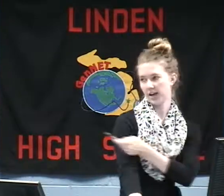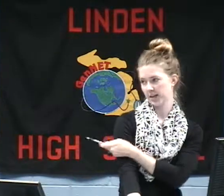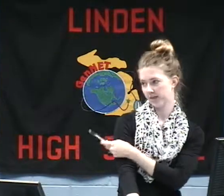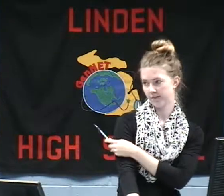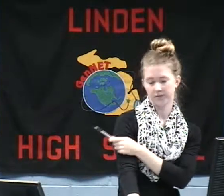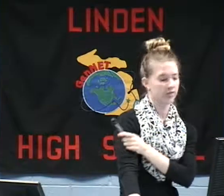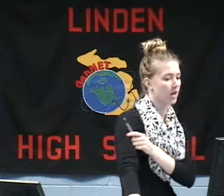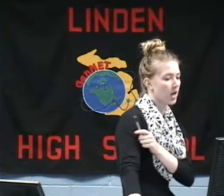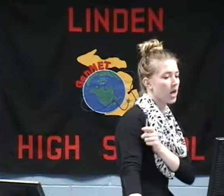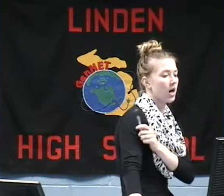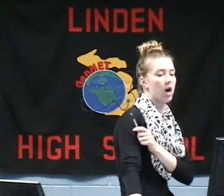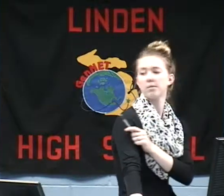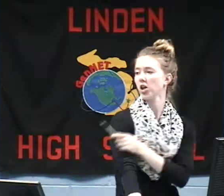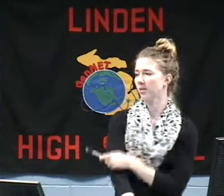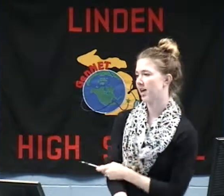Nathan. Alarm clocks.